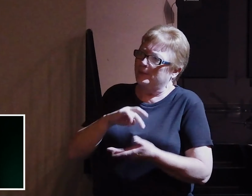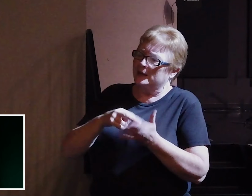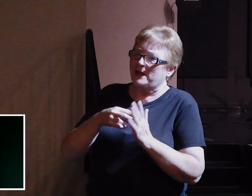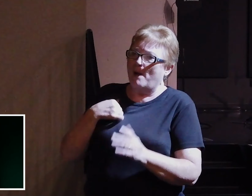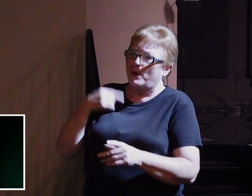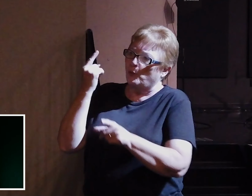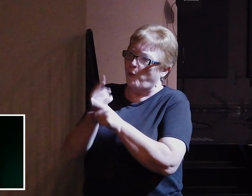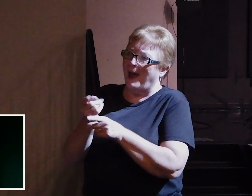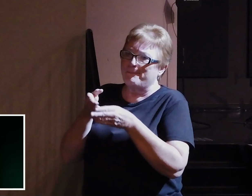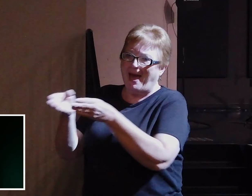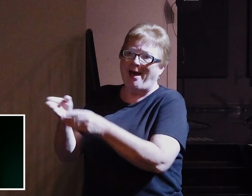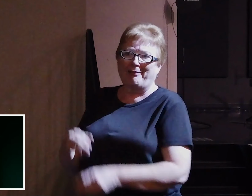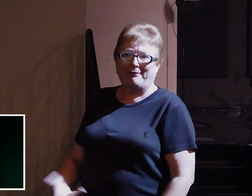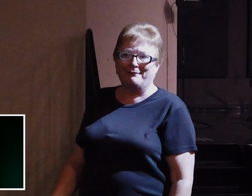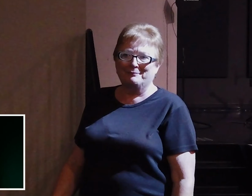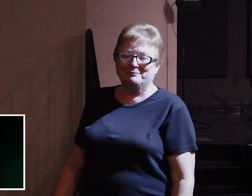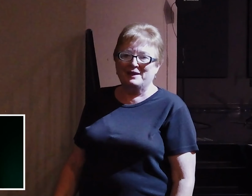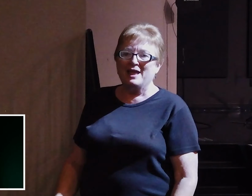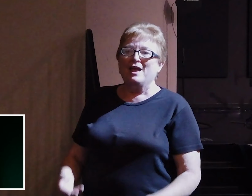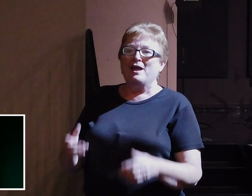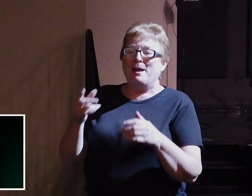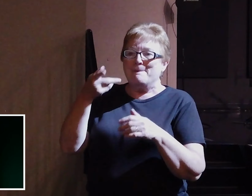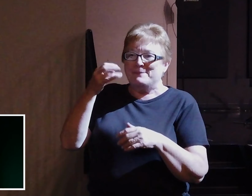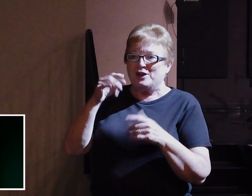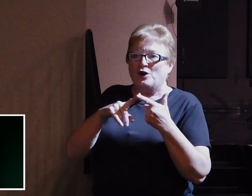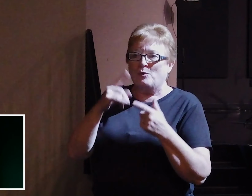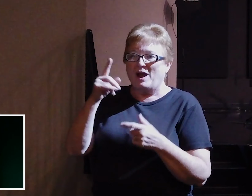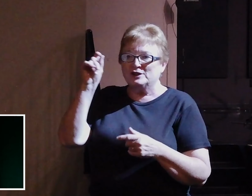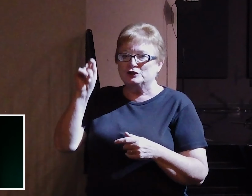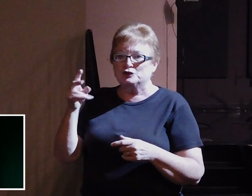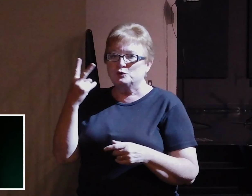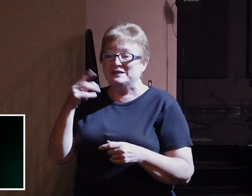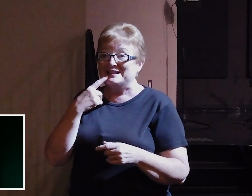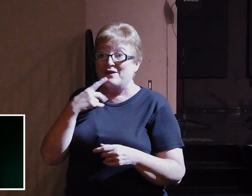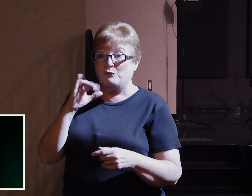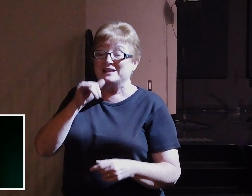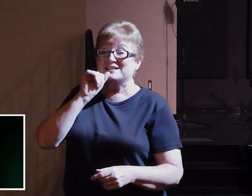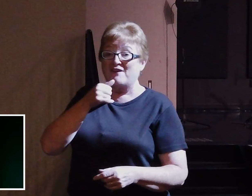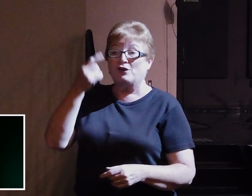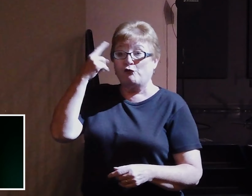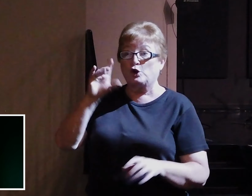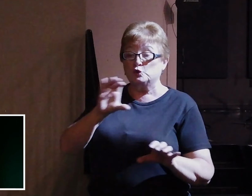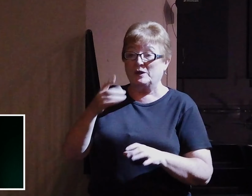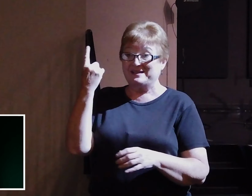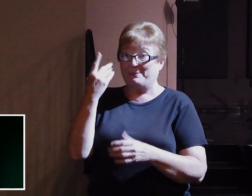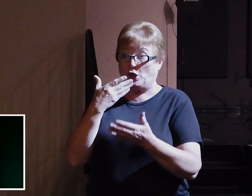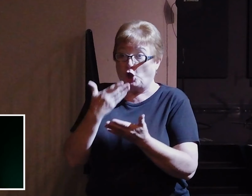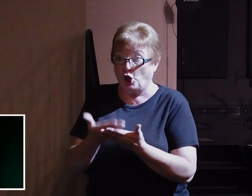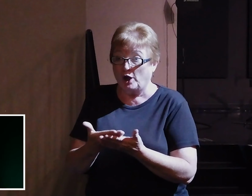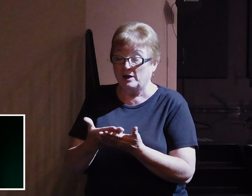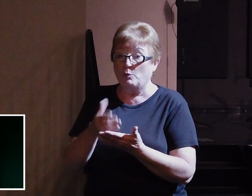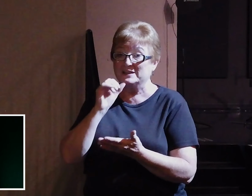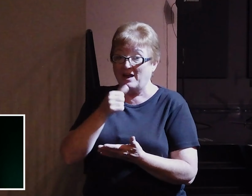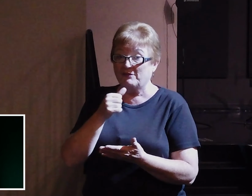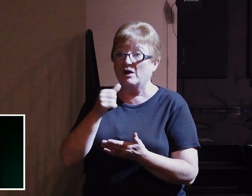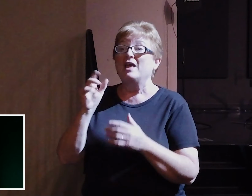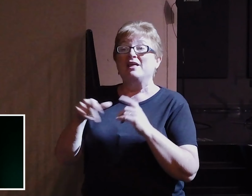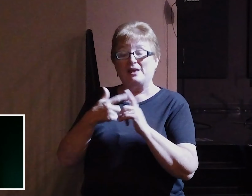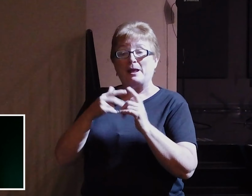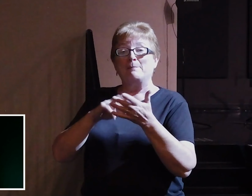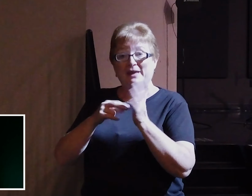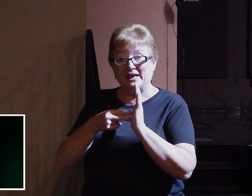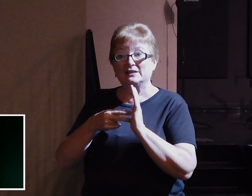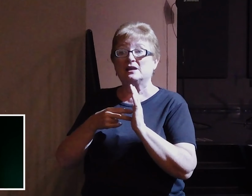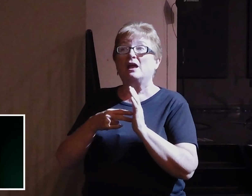Peter 2 verses 21 tells us that when we suffer for doing good, we are doing the thing to which we have been called